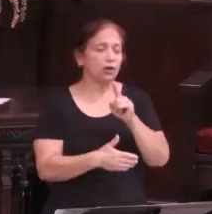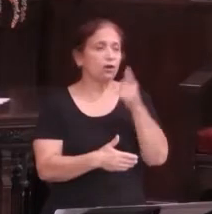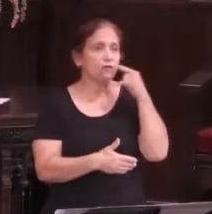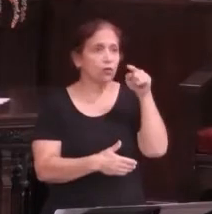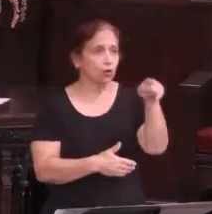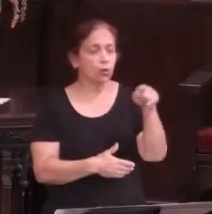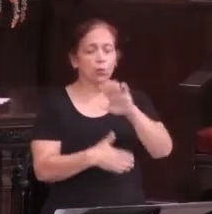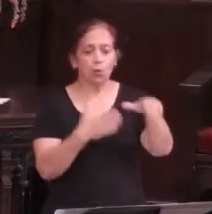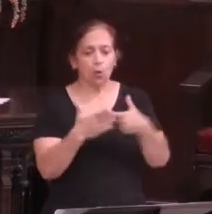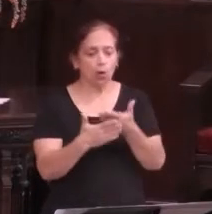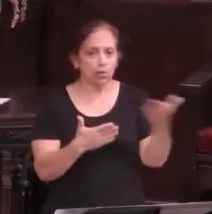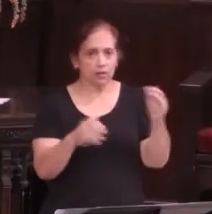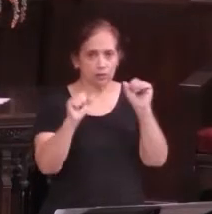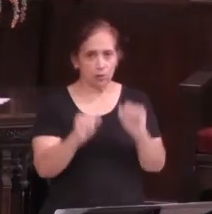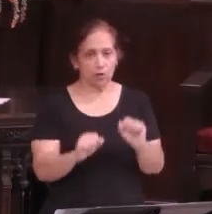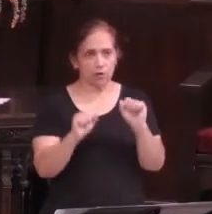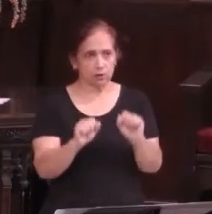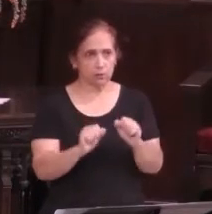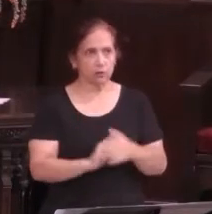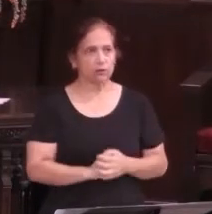things are possible.